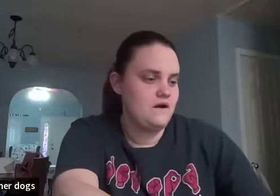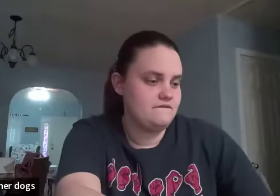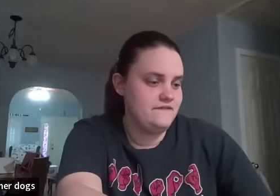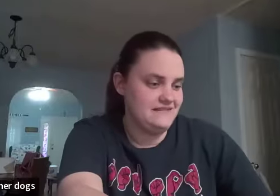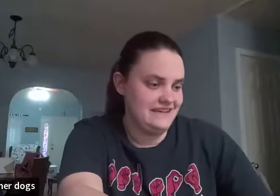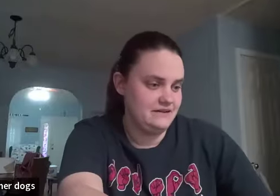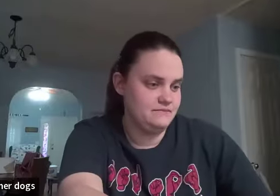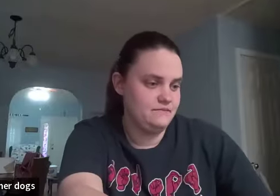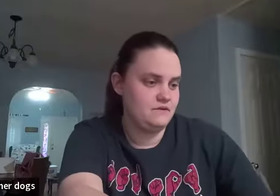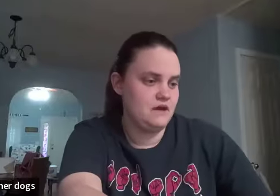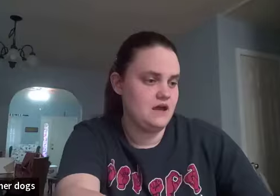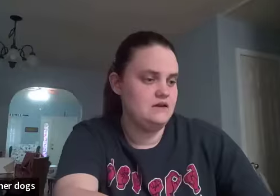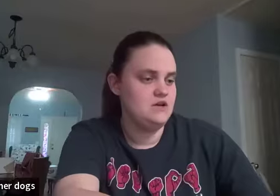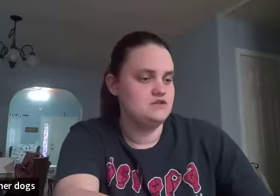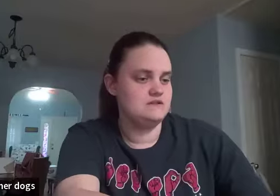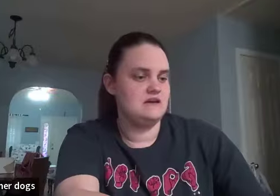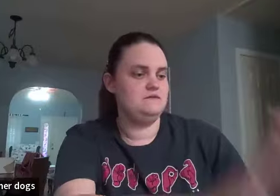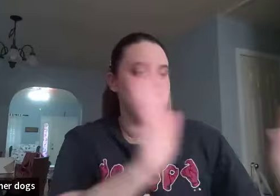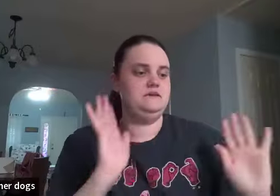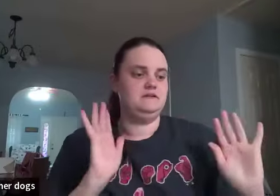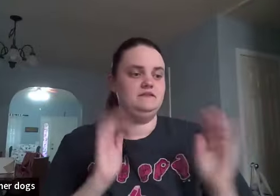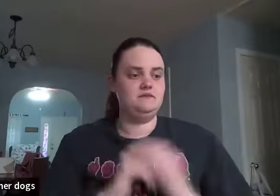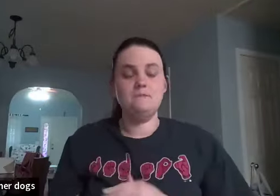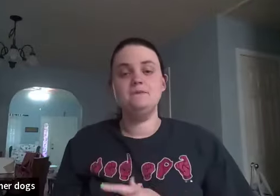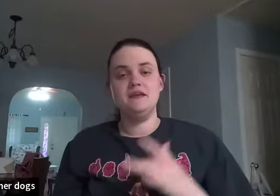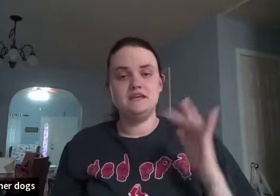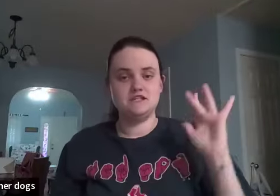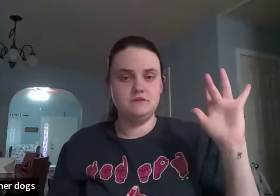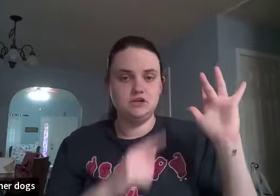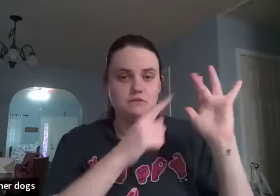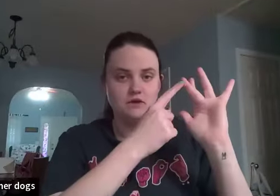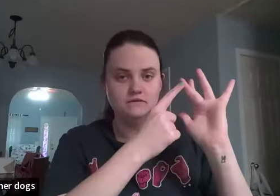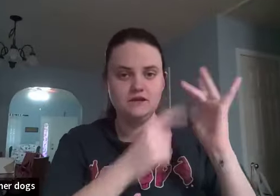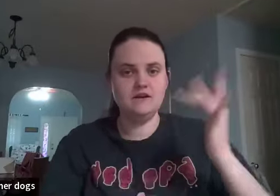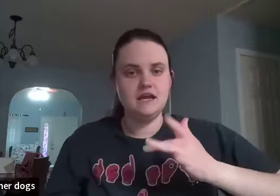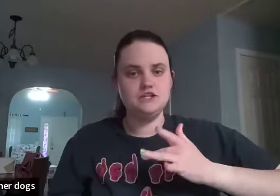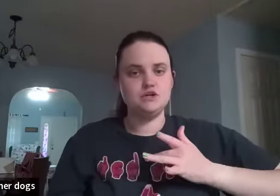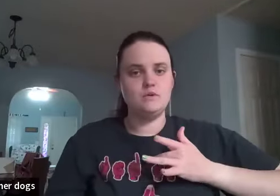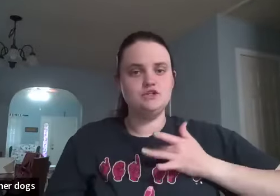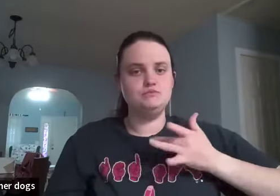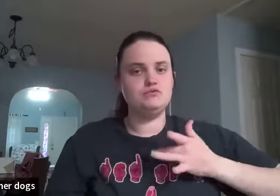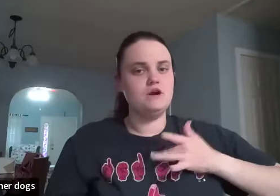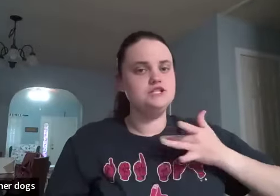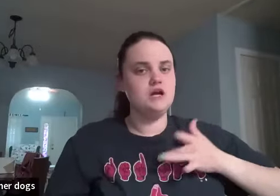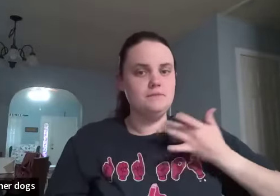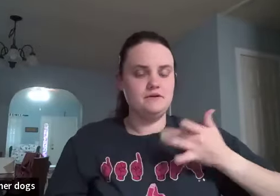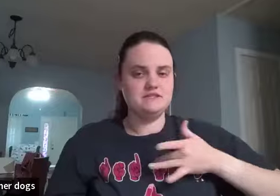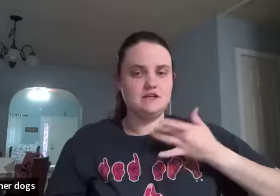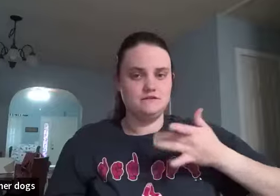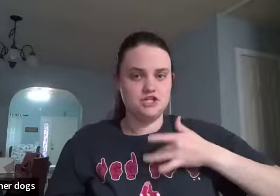for feeling. Okay. So the sign for feeling, there we go, is going to be your middle finger and you're going to brush up on the center of your